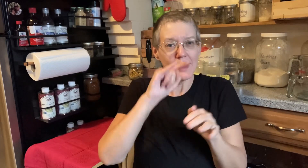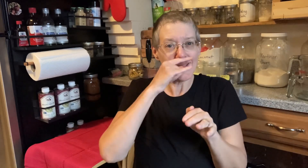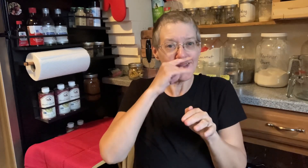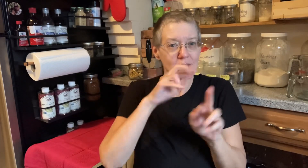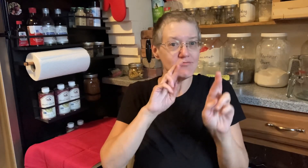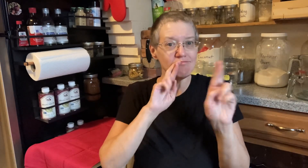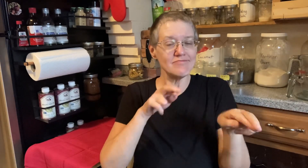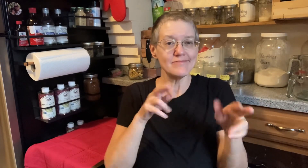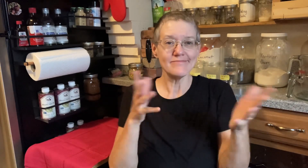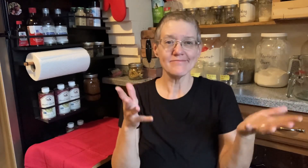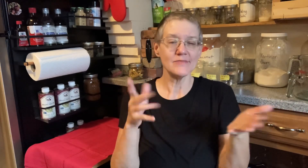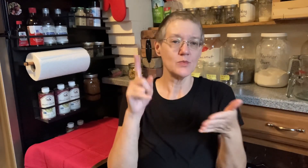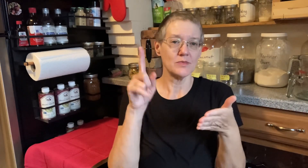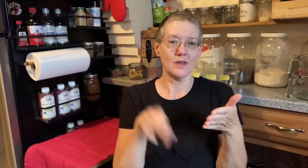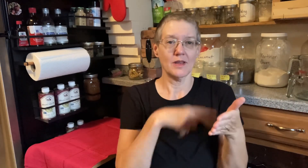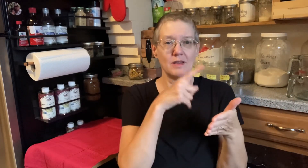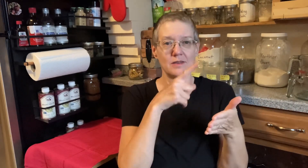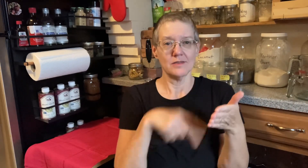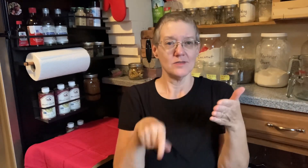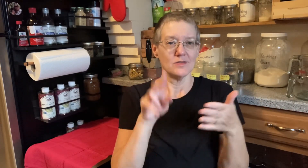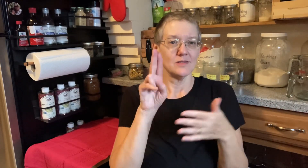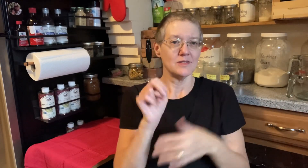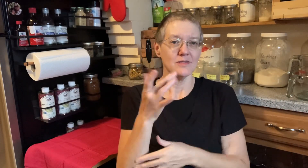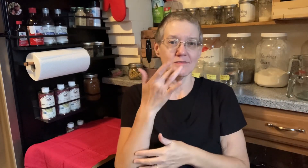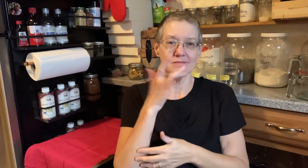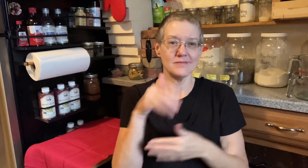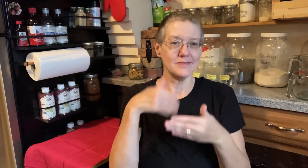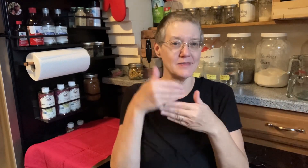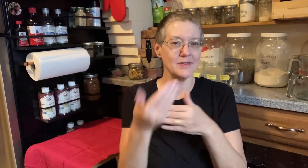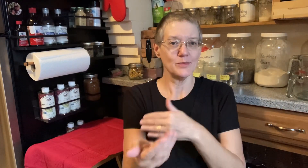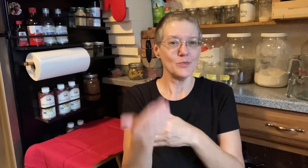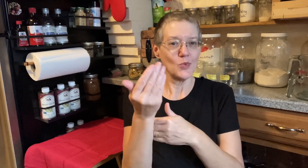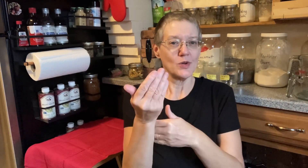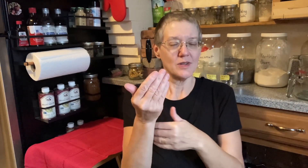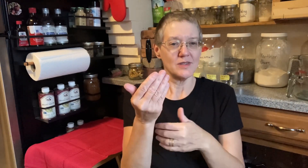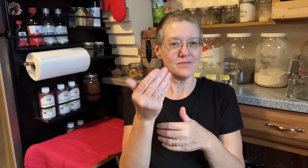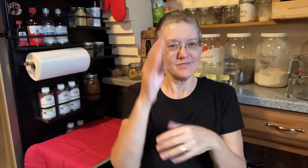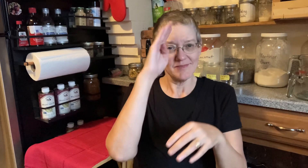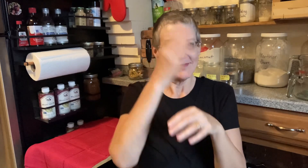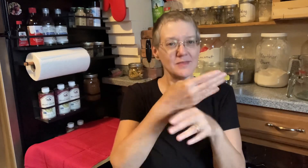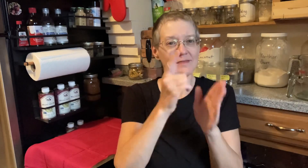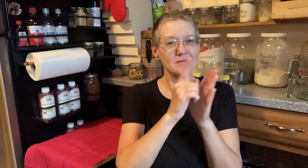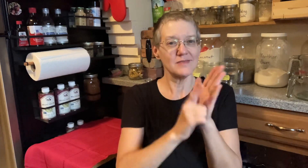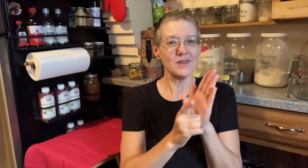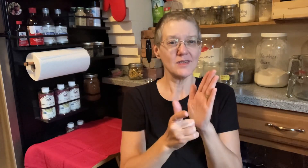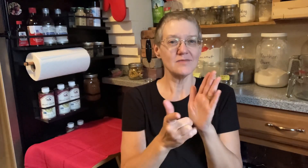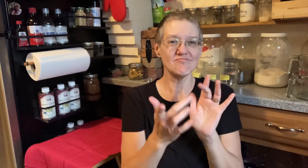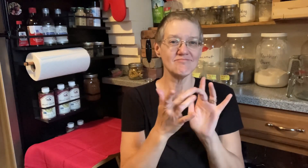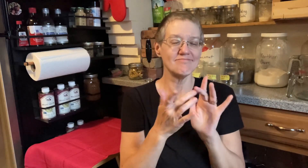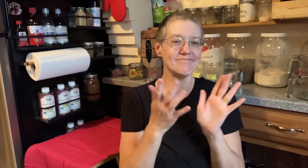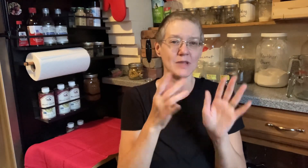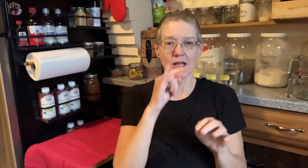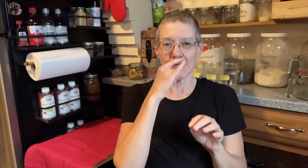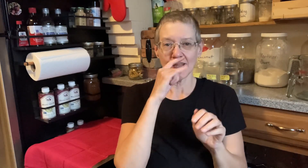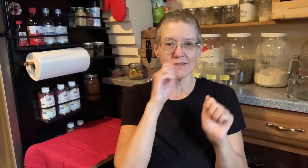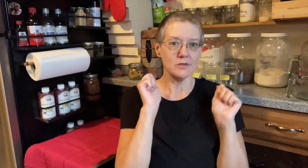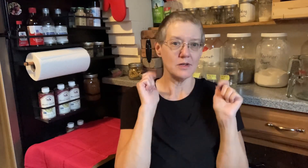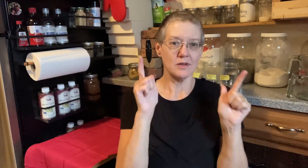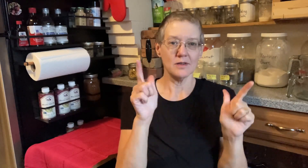grandkids, where was our short? Well, it got canceled. Unfortunately, that morning, our son-in-law contacted us and